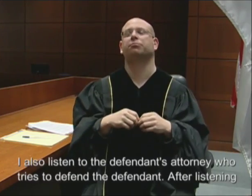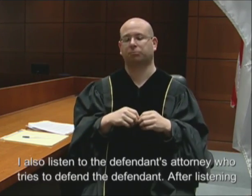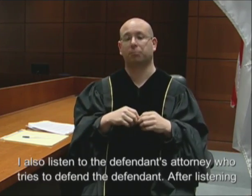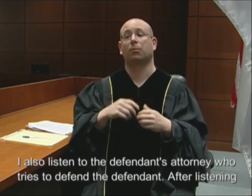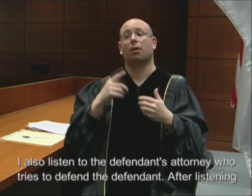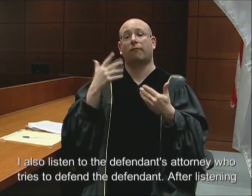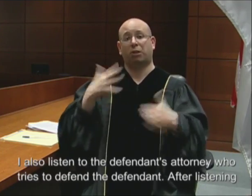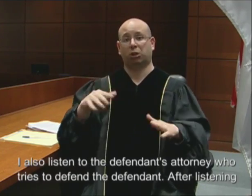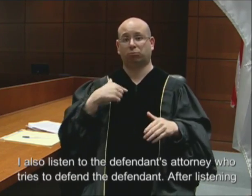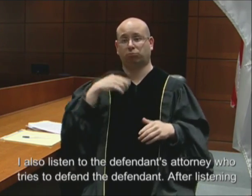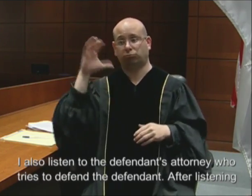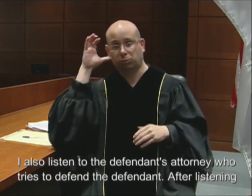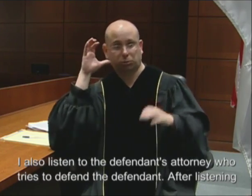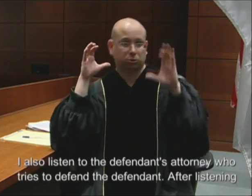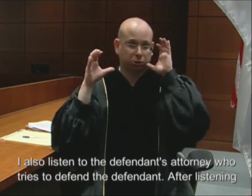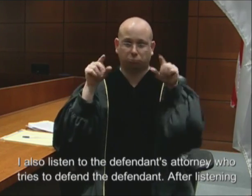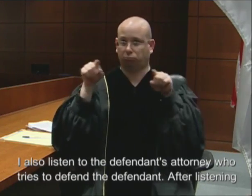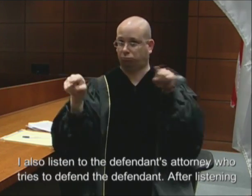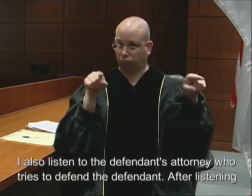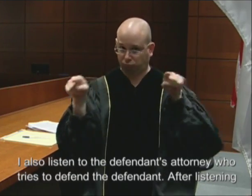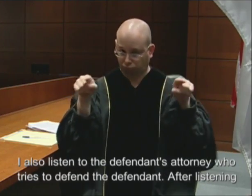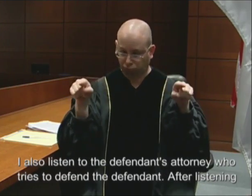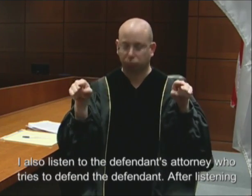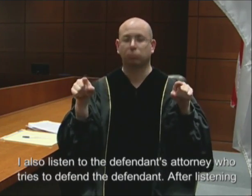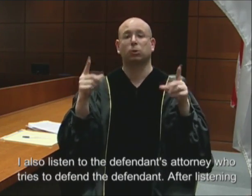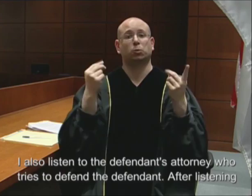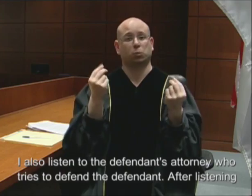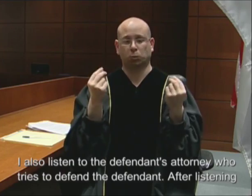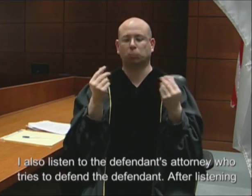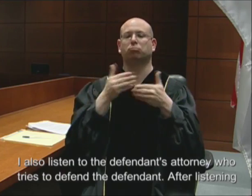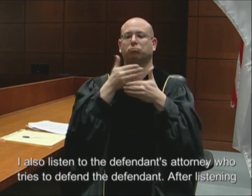I also listen to the defendant's attorney that tries to defend the defendant.